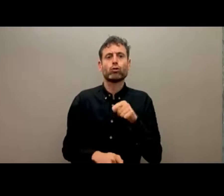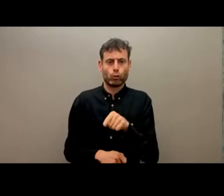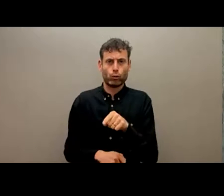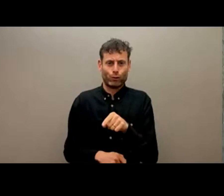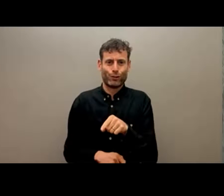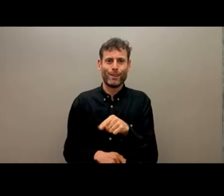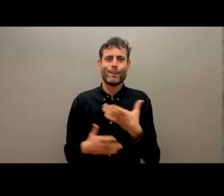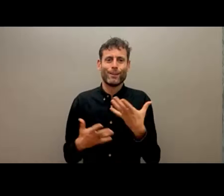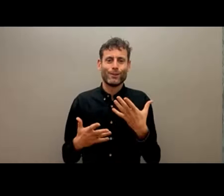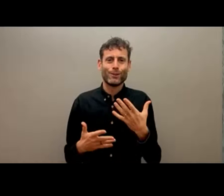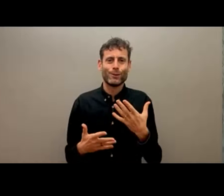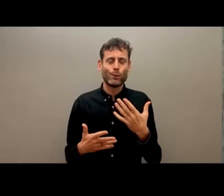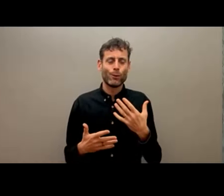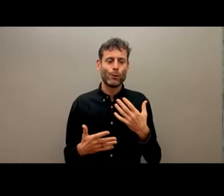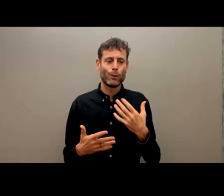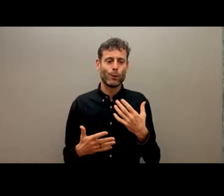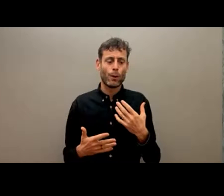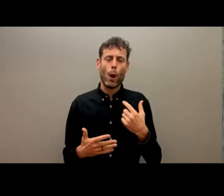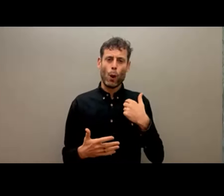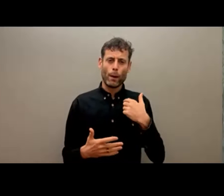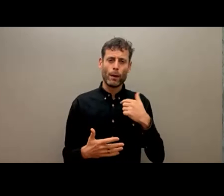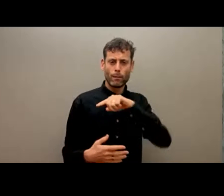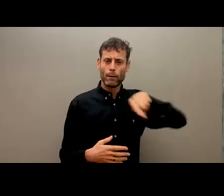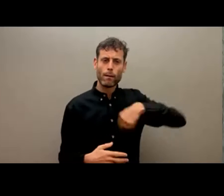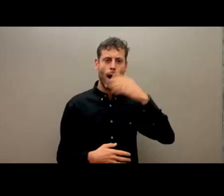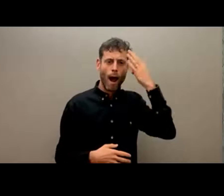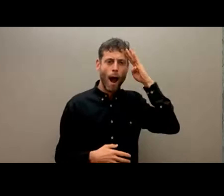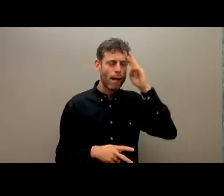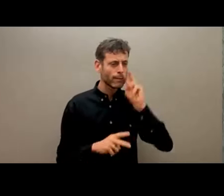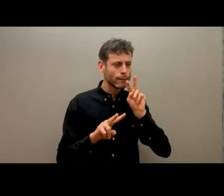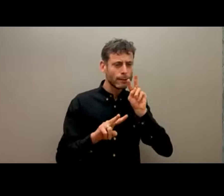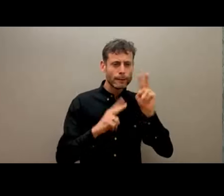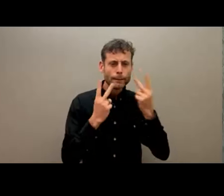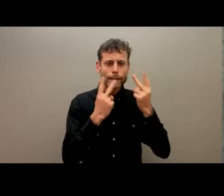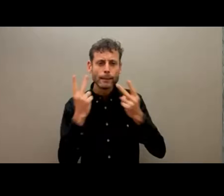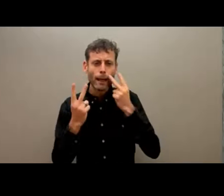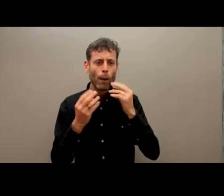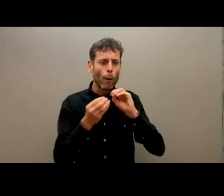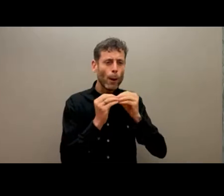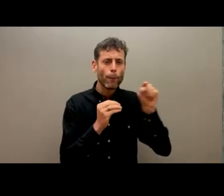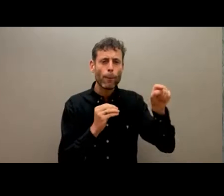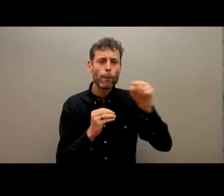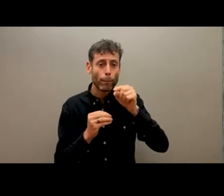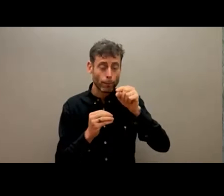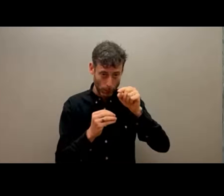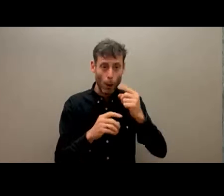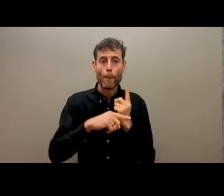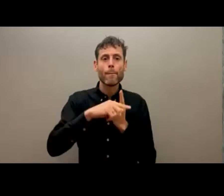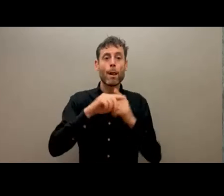the sorts of issues that we were raising in Ireland, and what they could see happening internationally, that we hope that there will